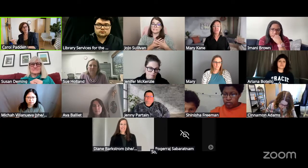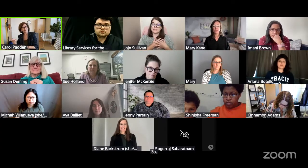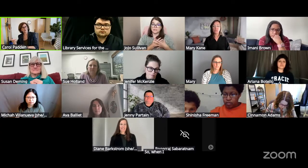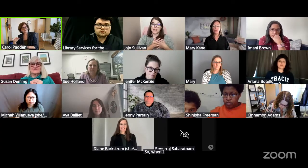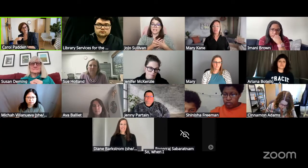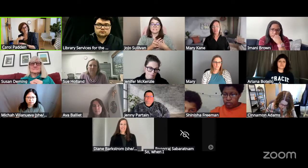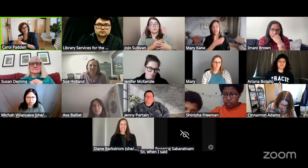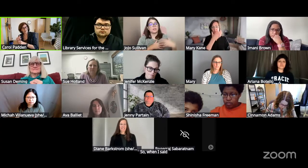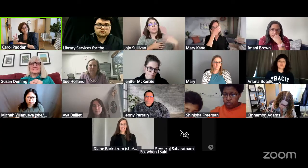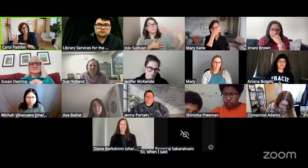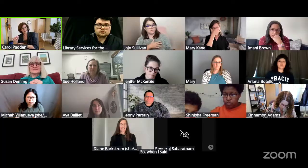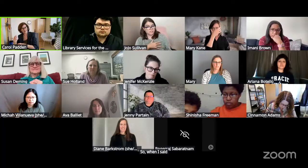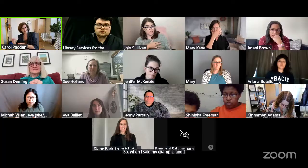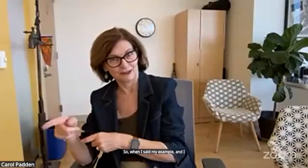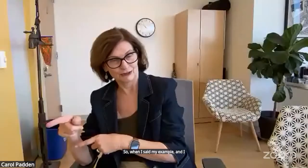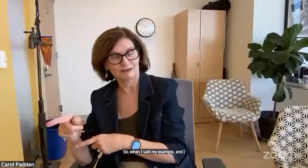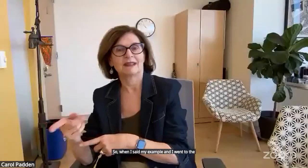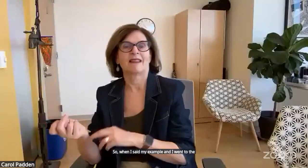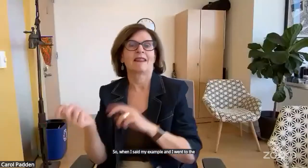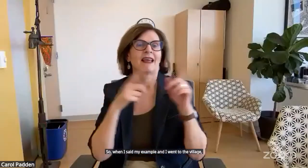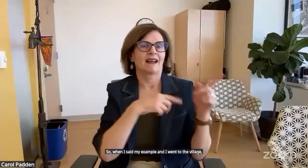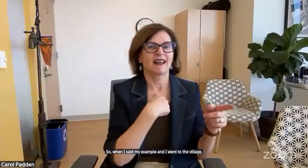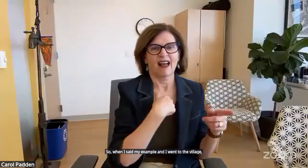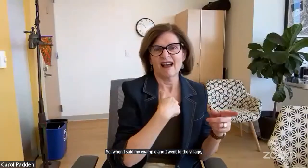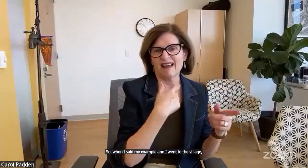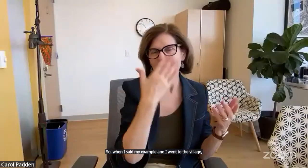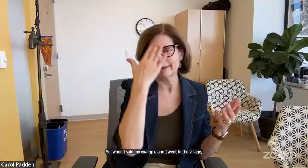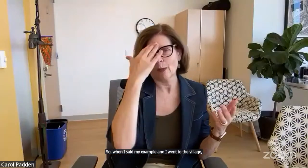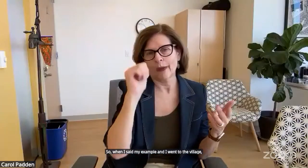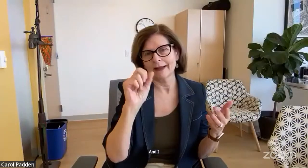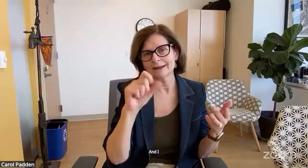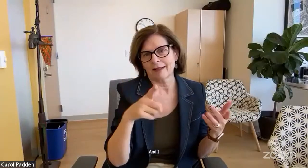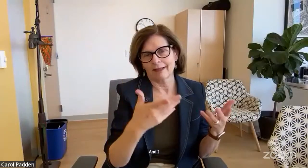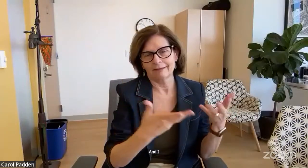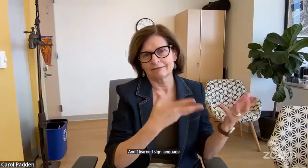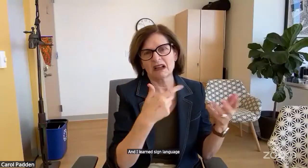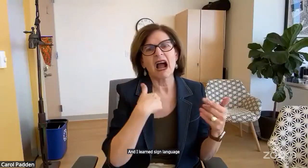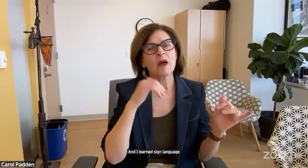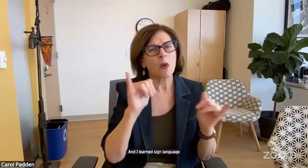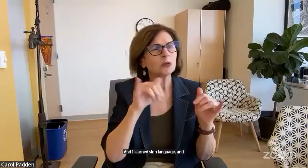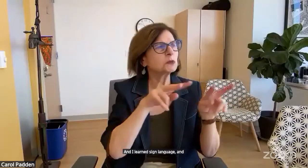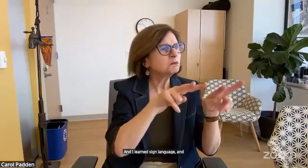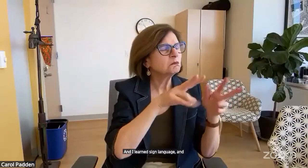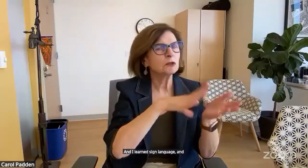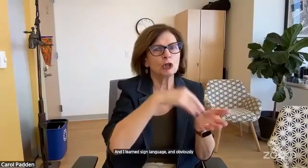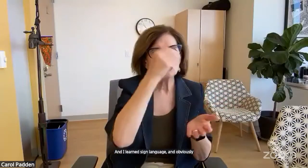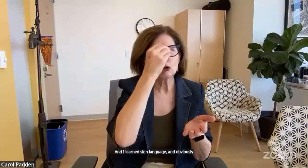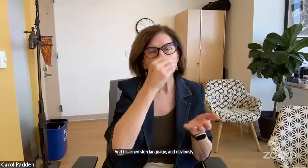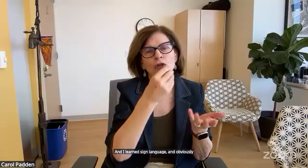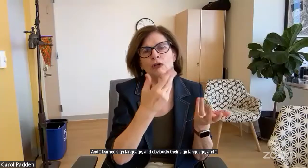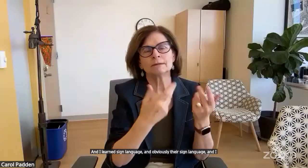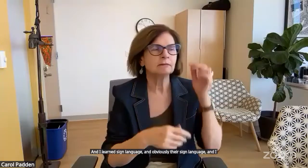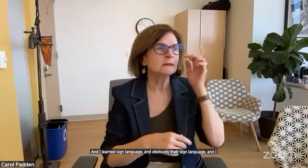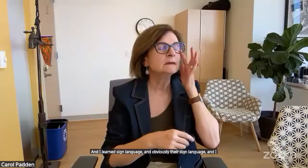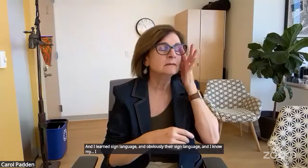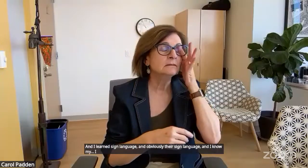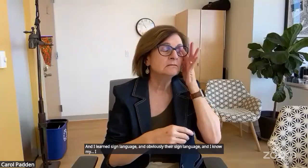said my example and I went to the village and I learned sign language and obviously their sign language and I know ASL and I